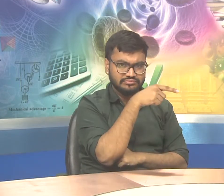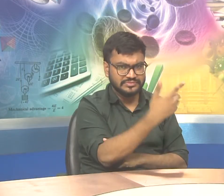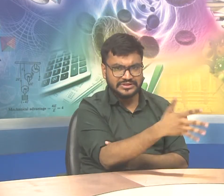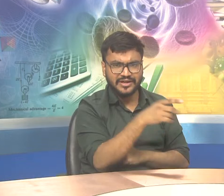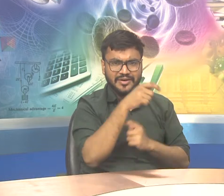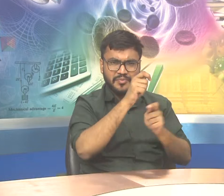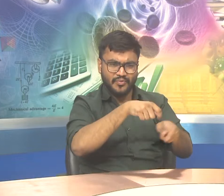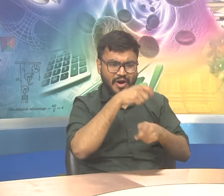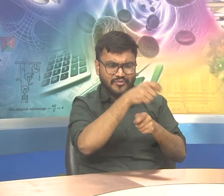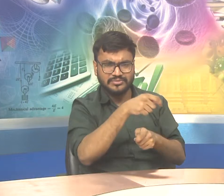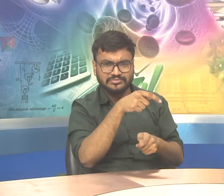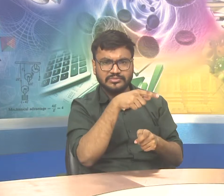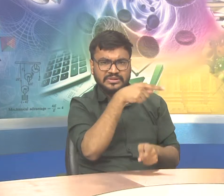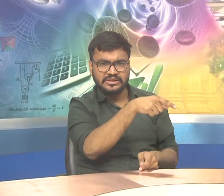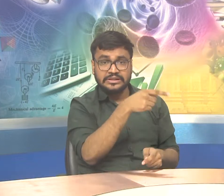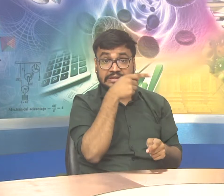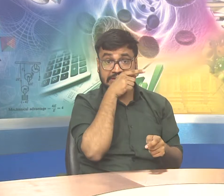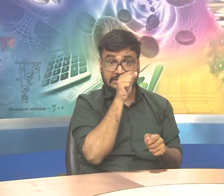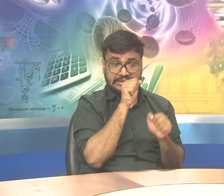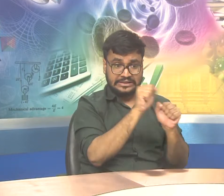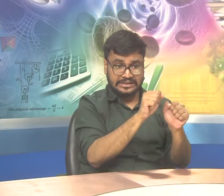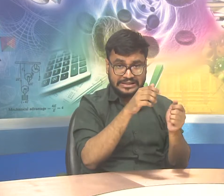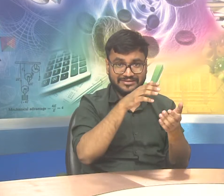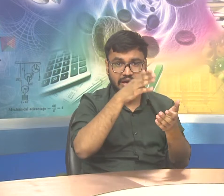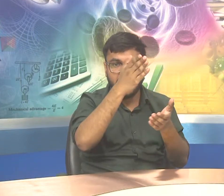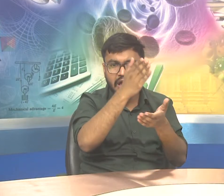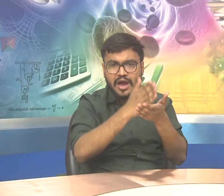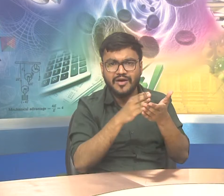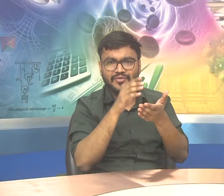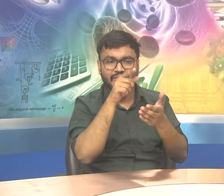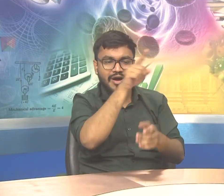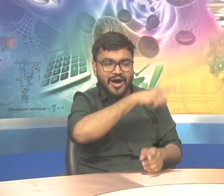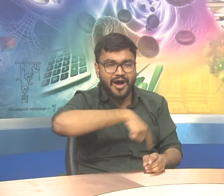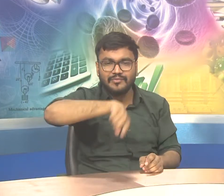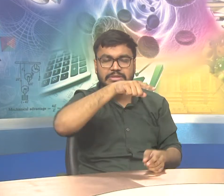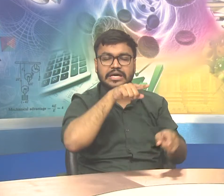We often hear statements like 1/4 half,